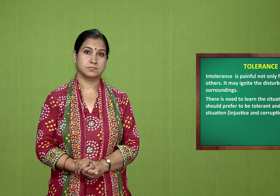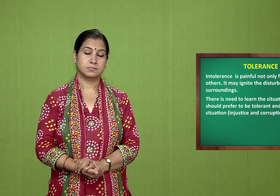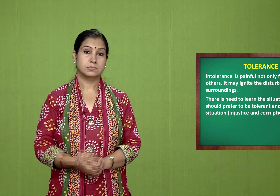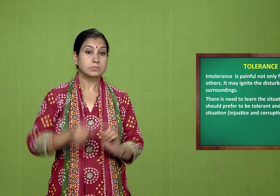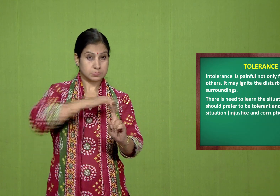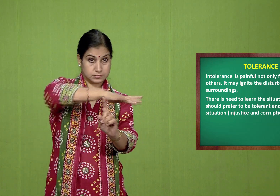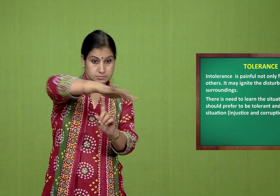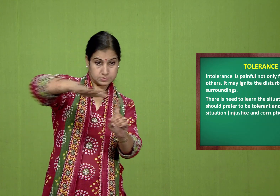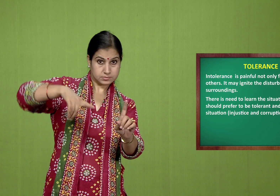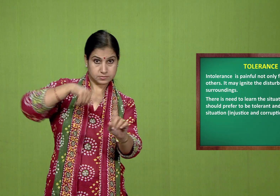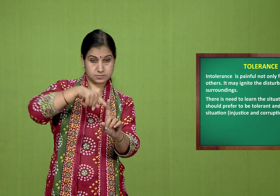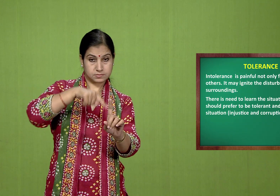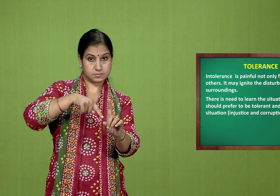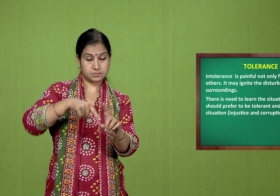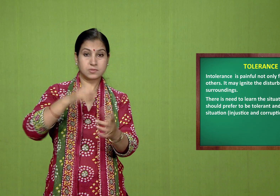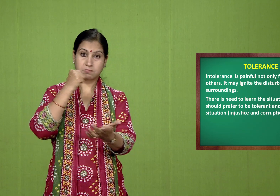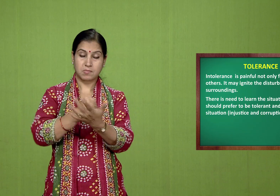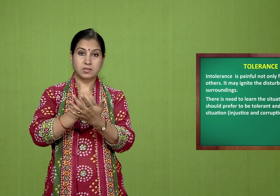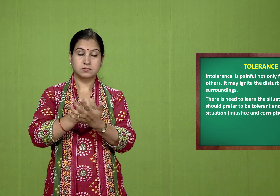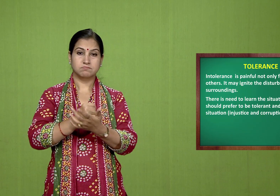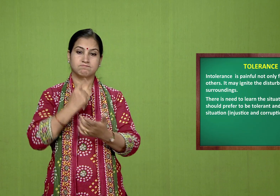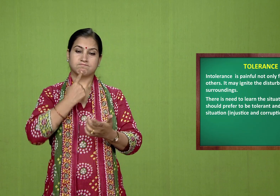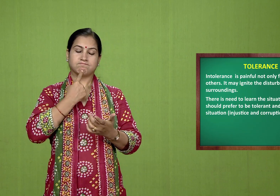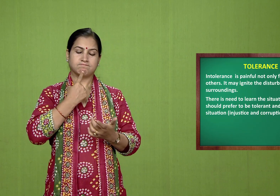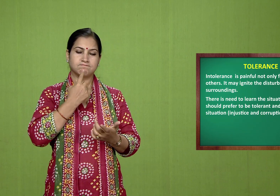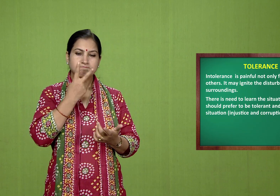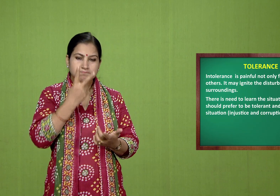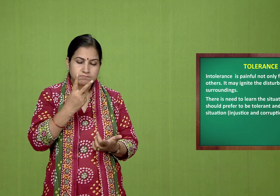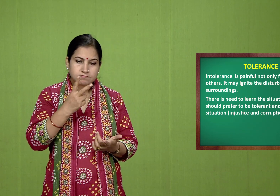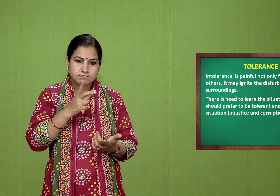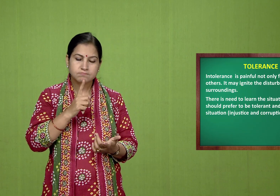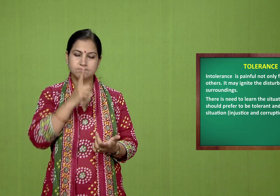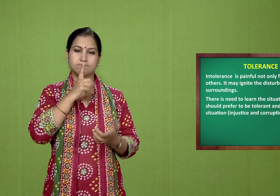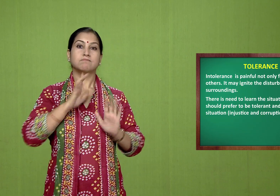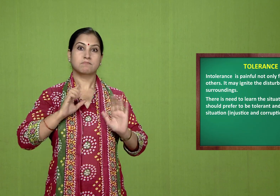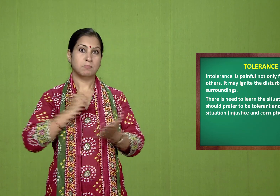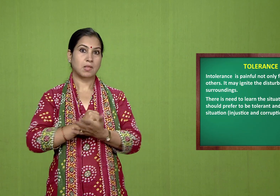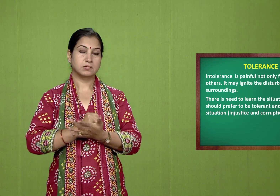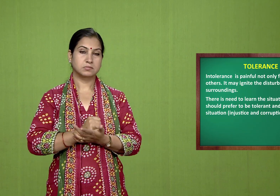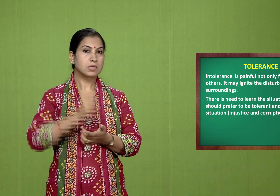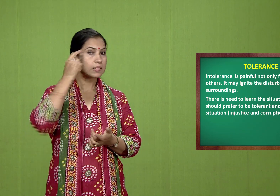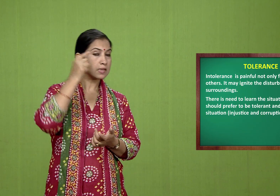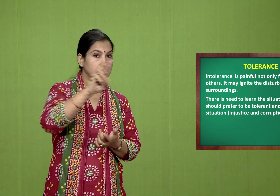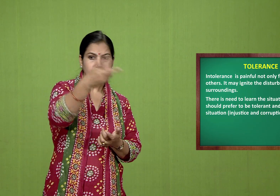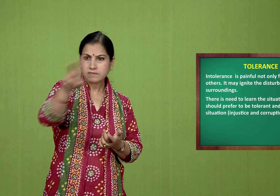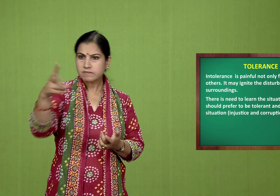Living in a society requires us to be tolerant towards the differences